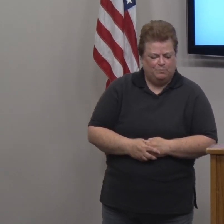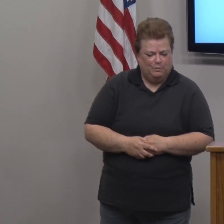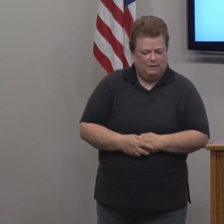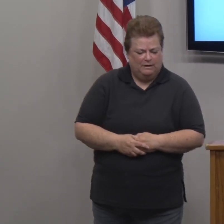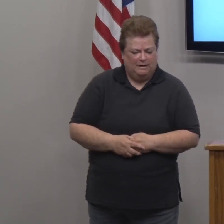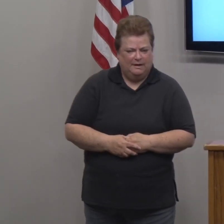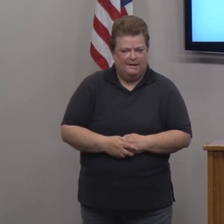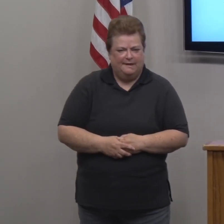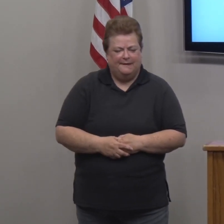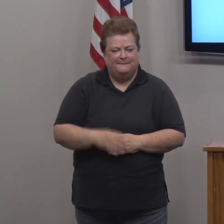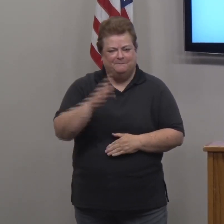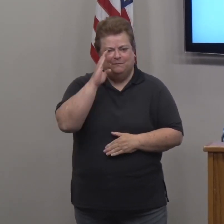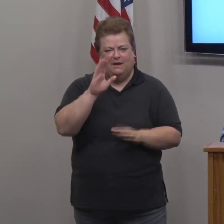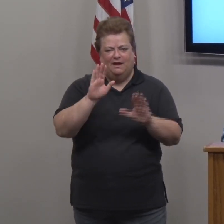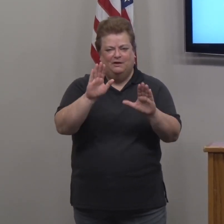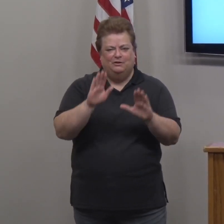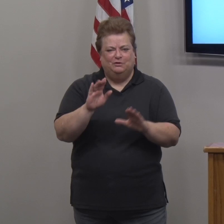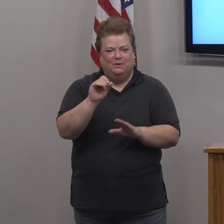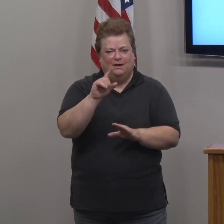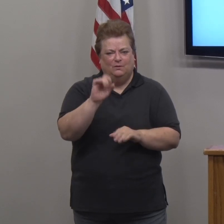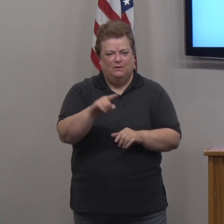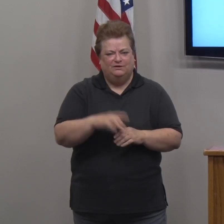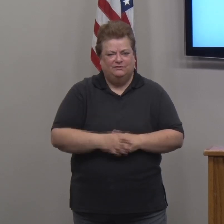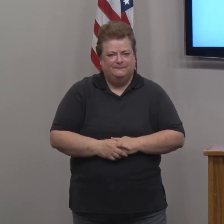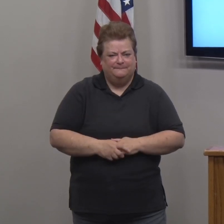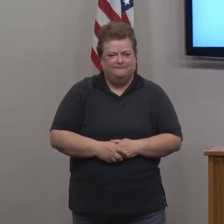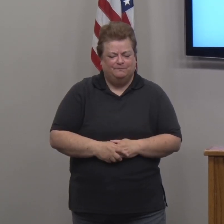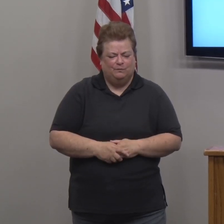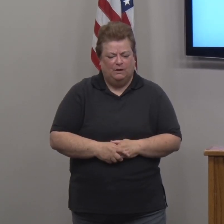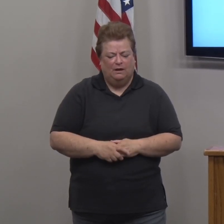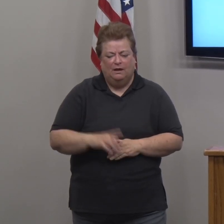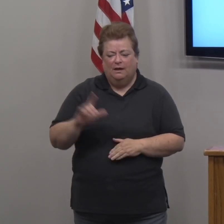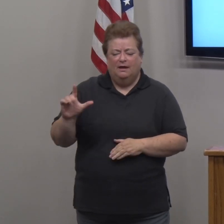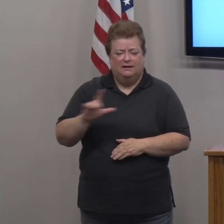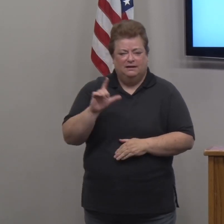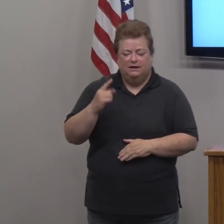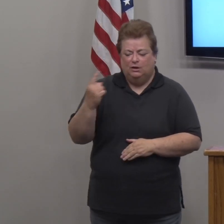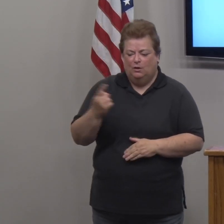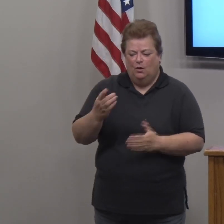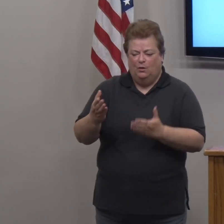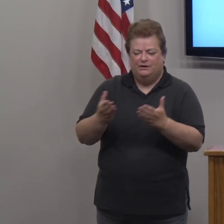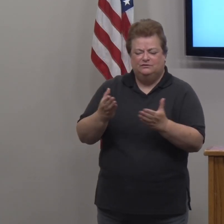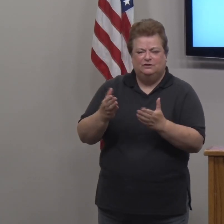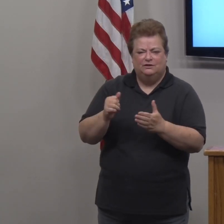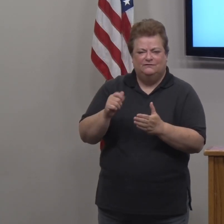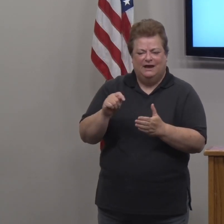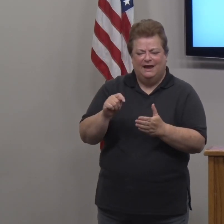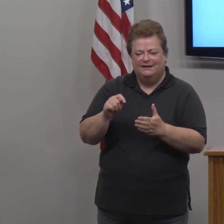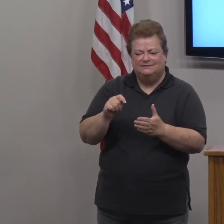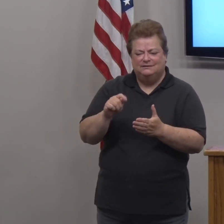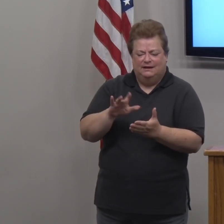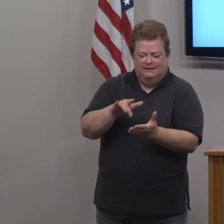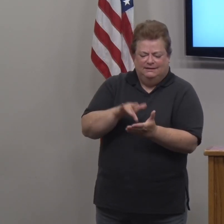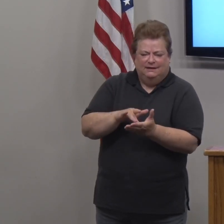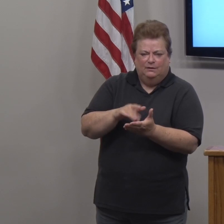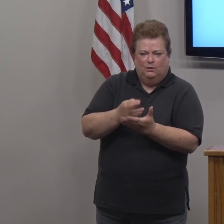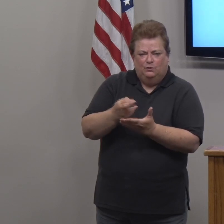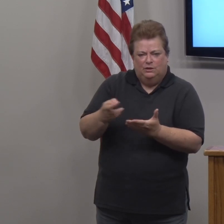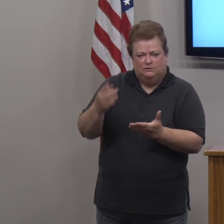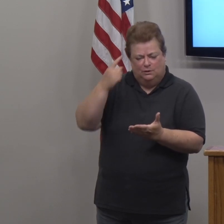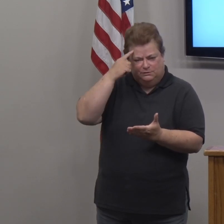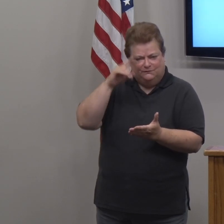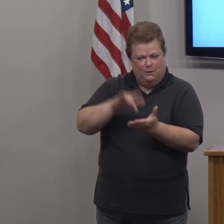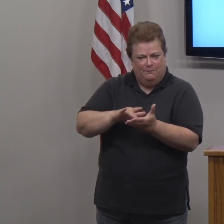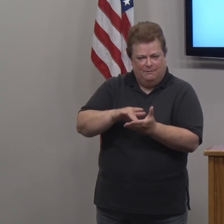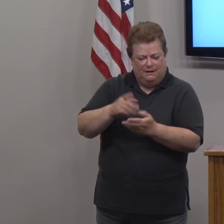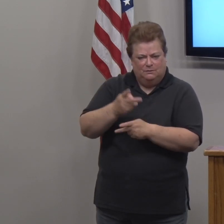Hi, Mackenzie. Great question. So Lincoln has always served as a regional resource when it comes to medical care. And